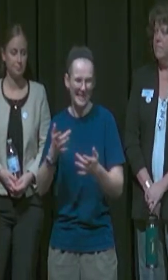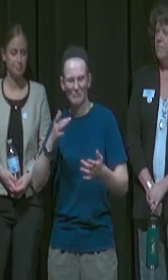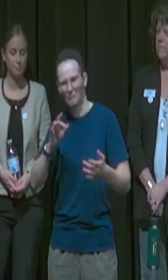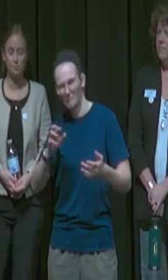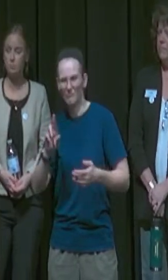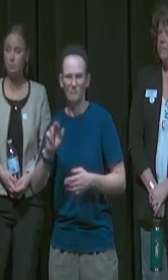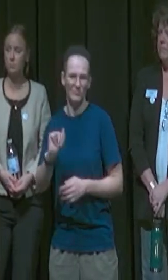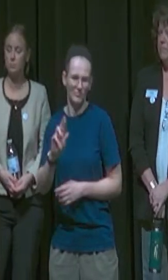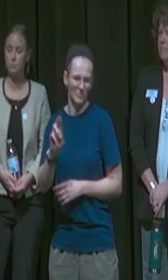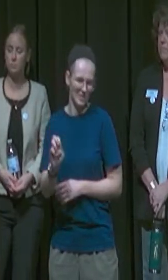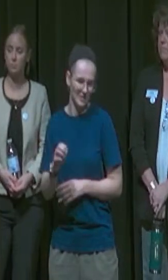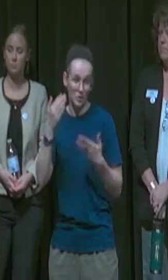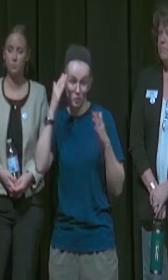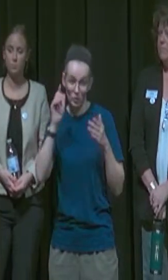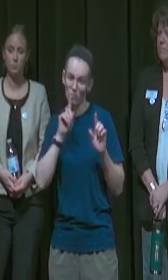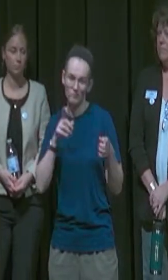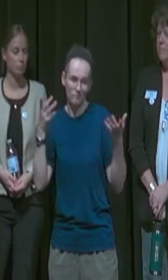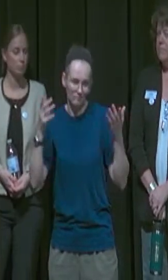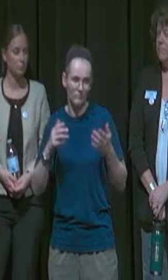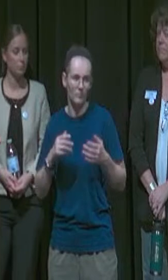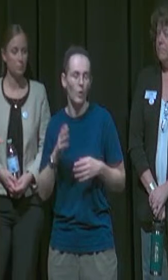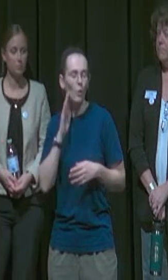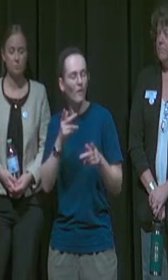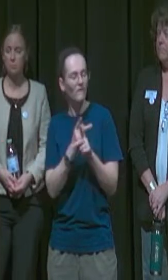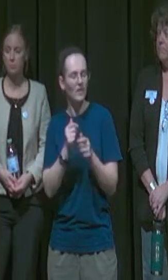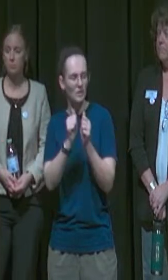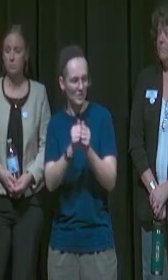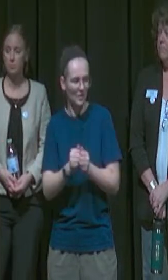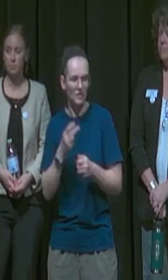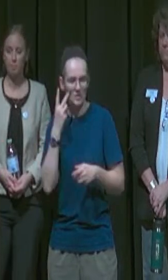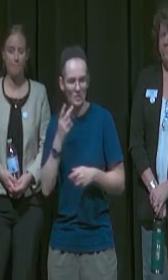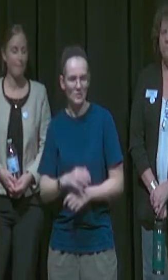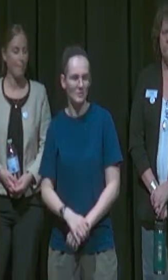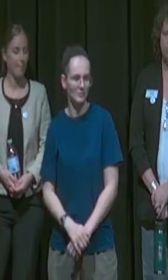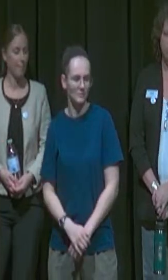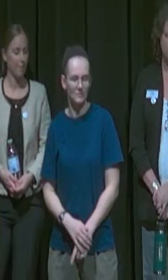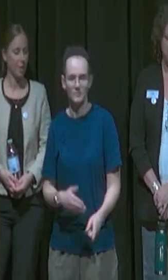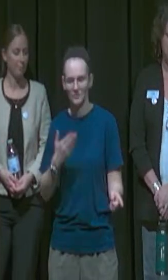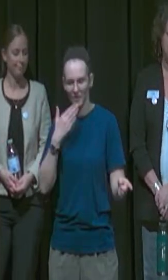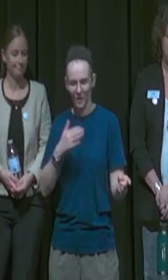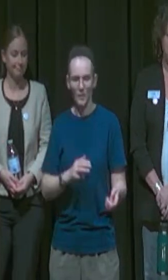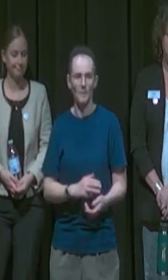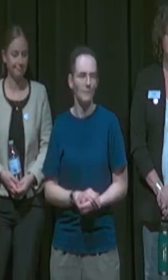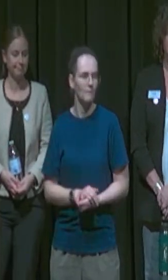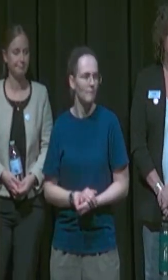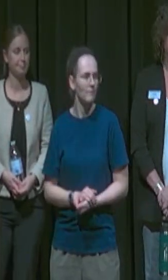So I don't know the answer. We'll find out together.